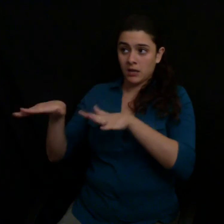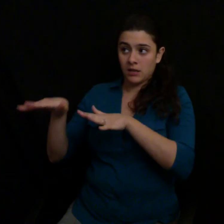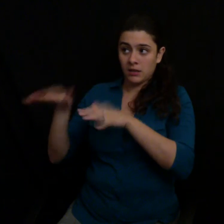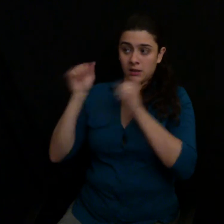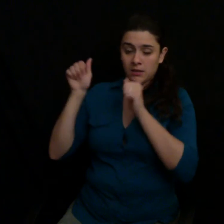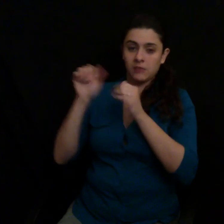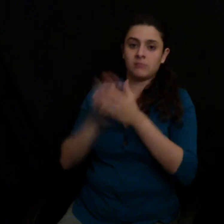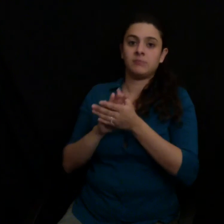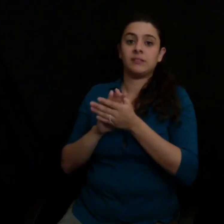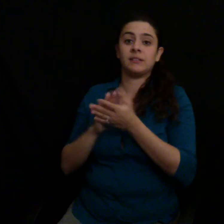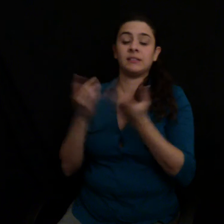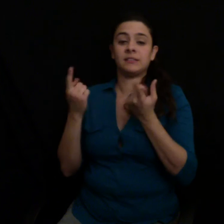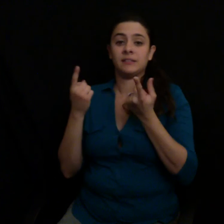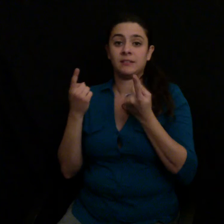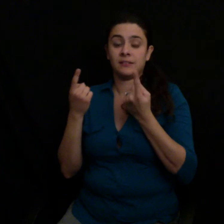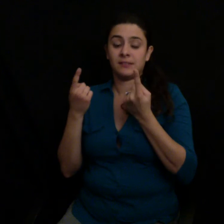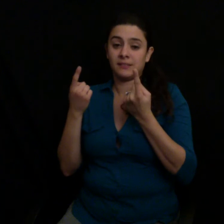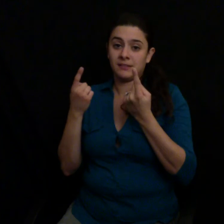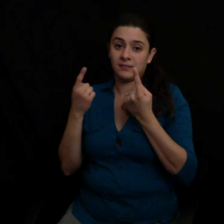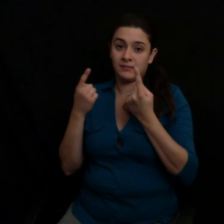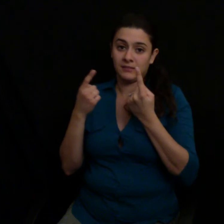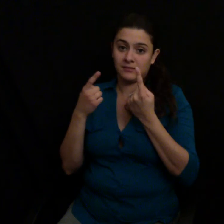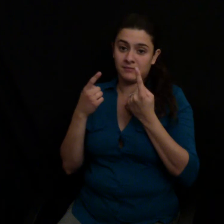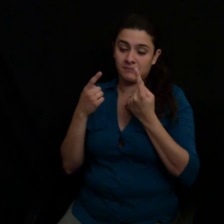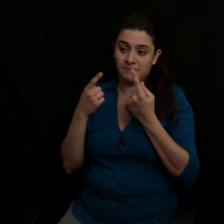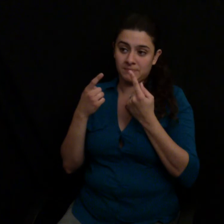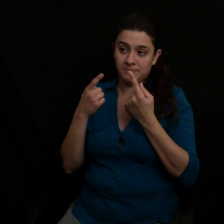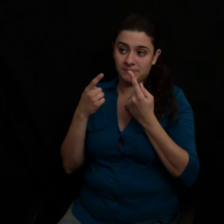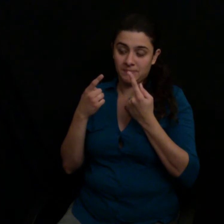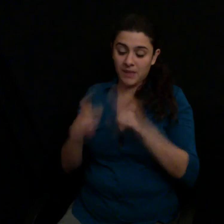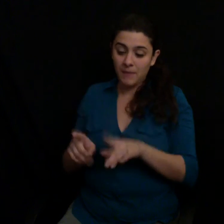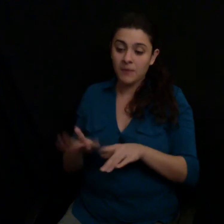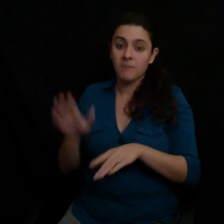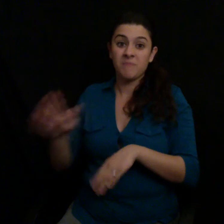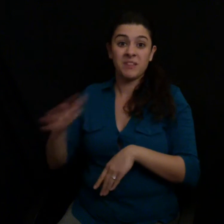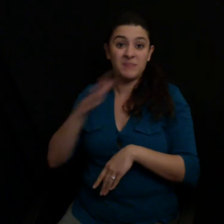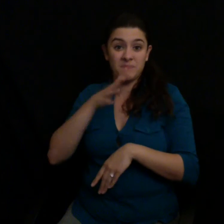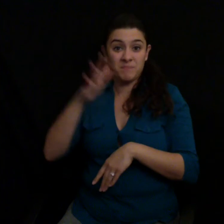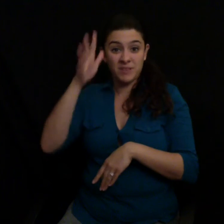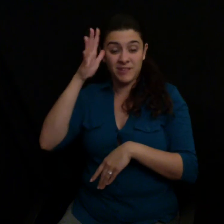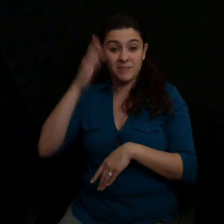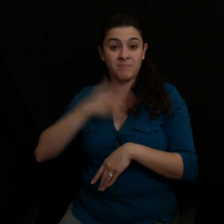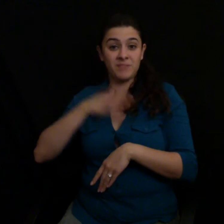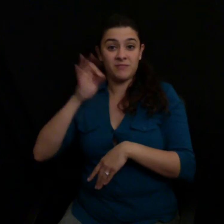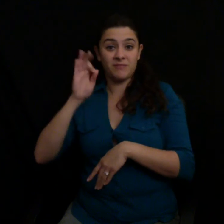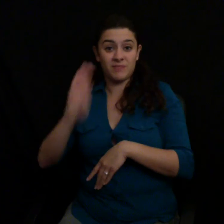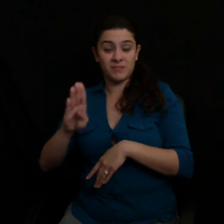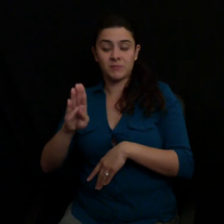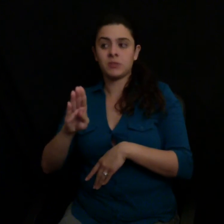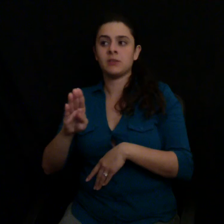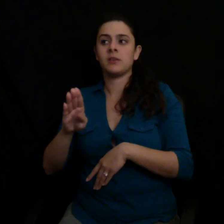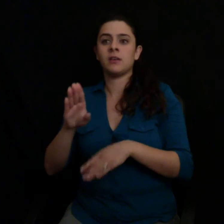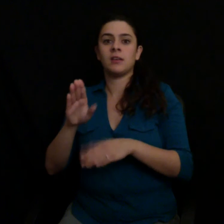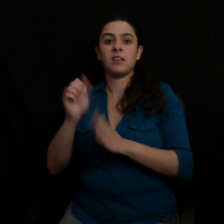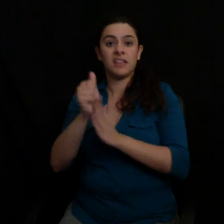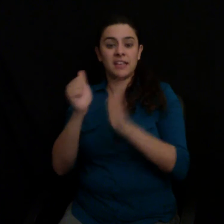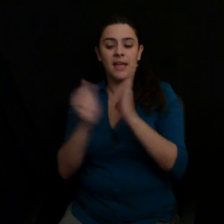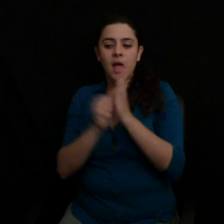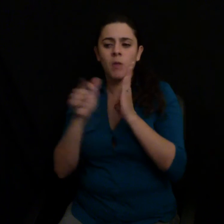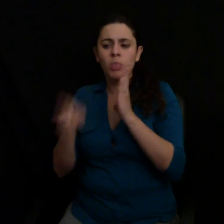somehow got into my Facebook account and read that I had quit my job, and